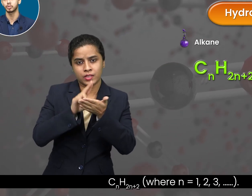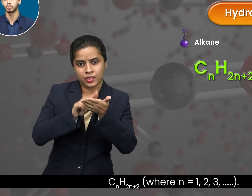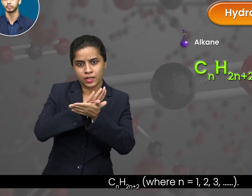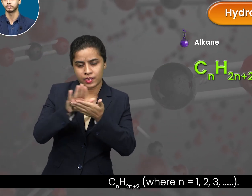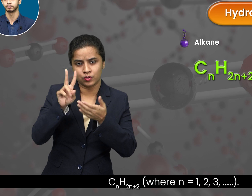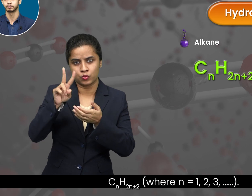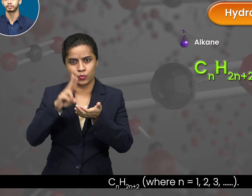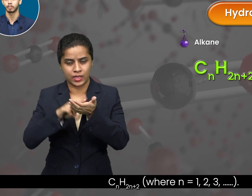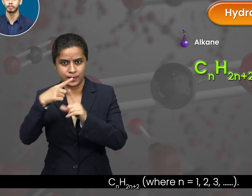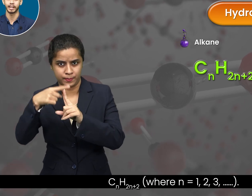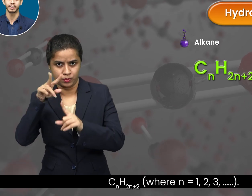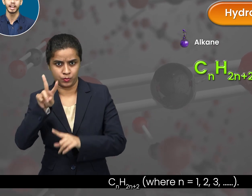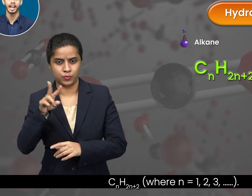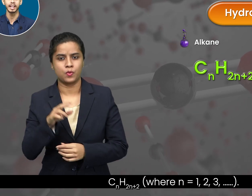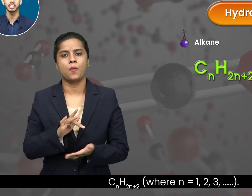CnH2n+2,